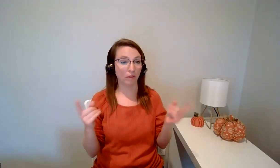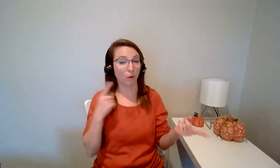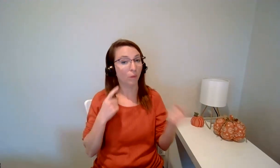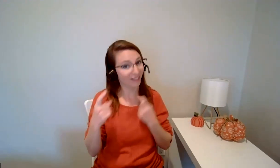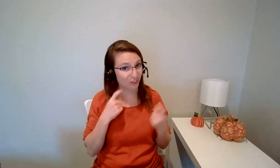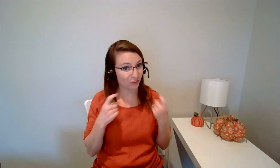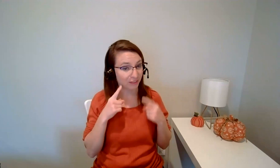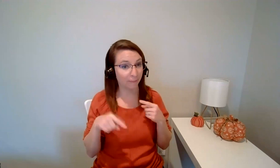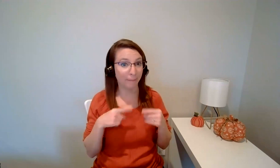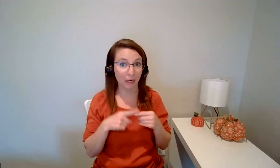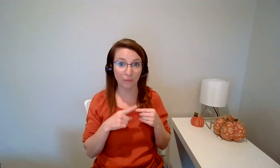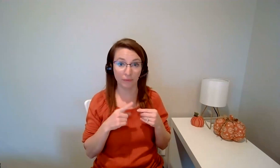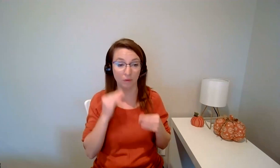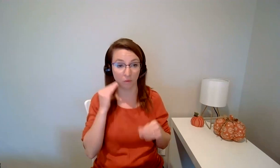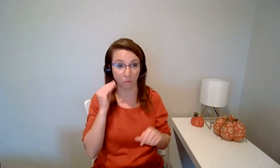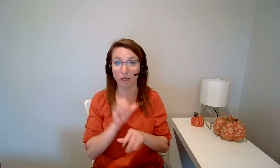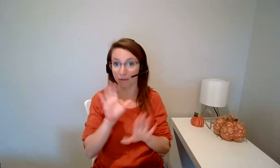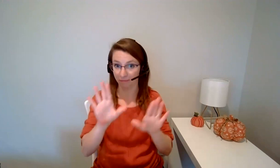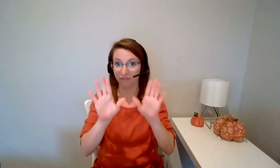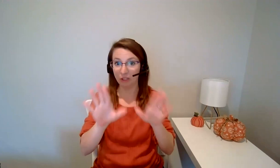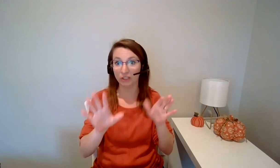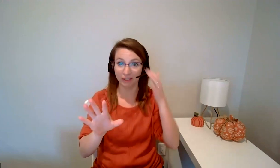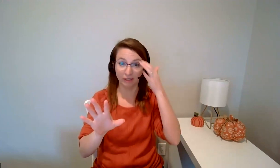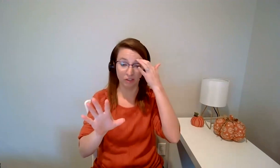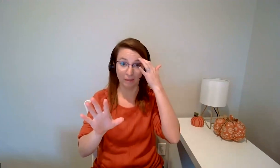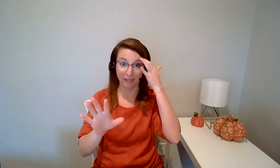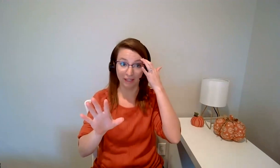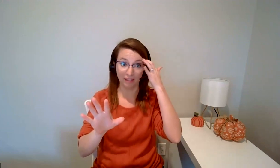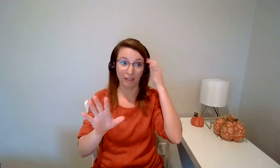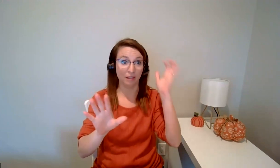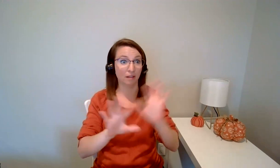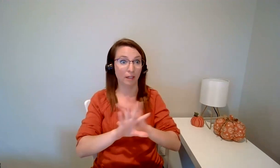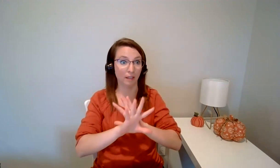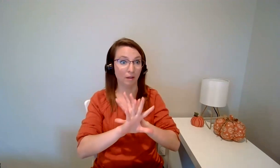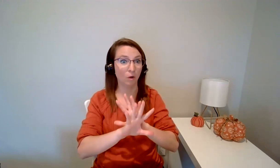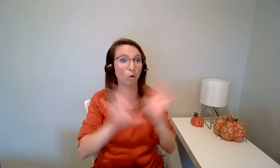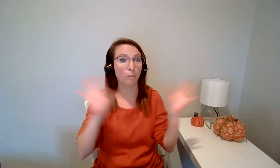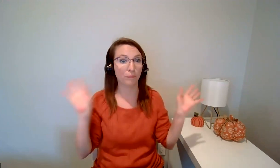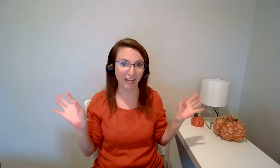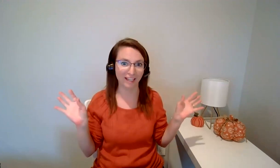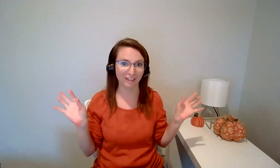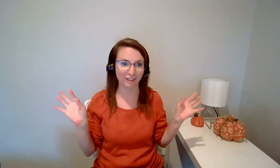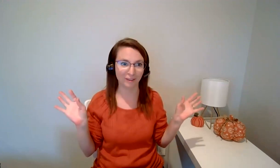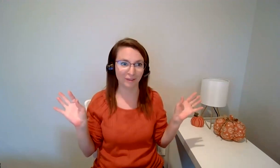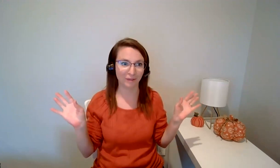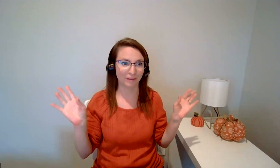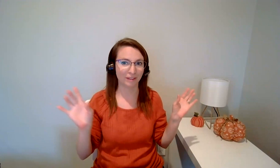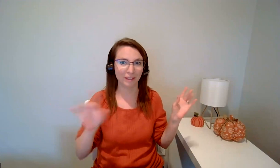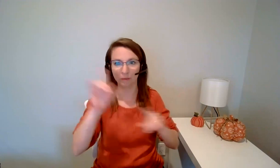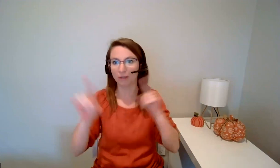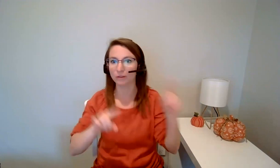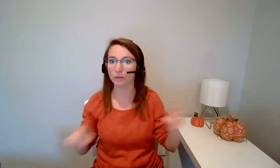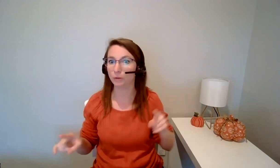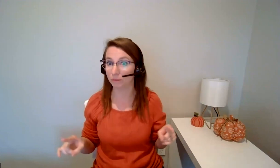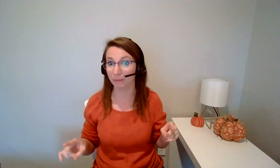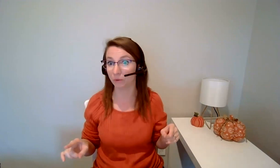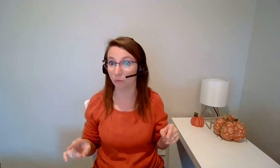other questions about the homework, very good job, Kathy. And I hope that anyone else who was able to watch